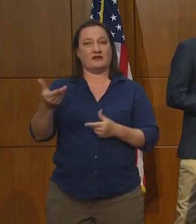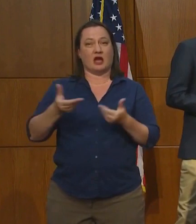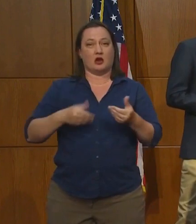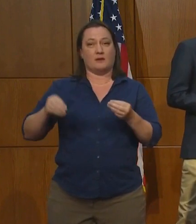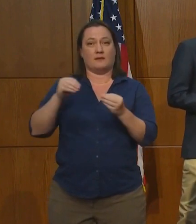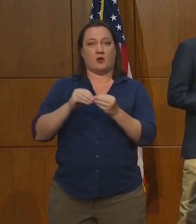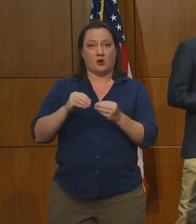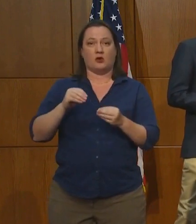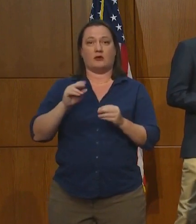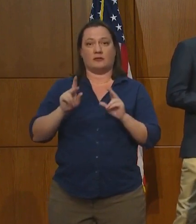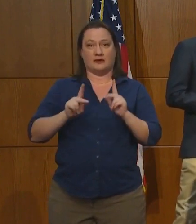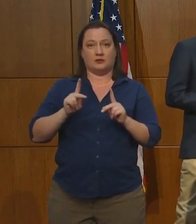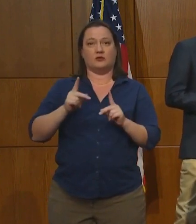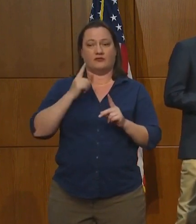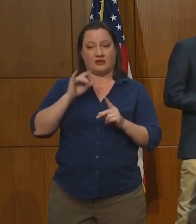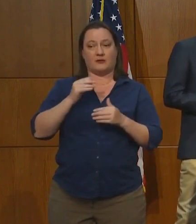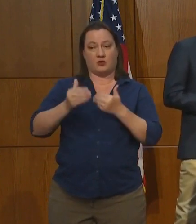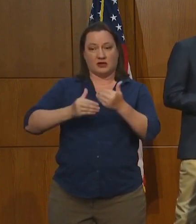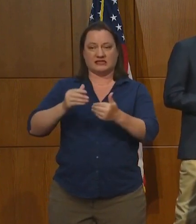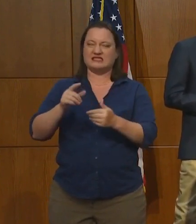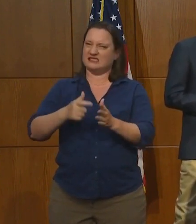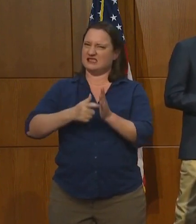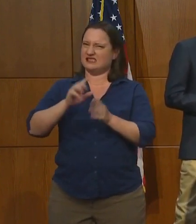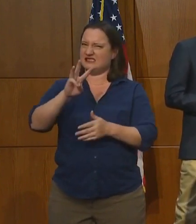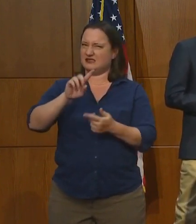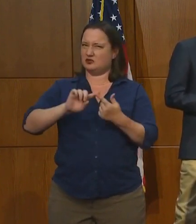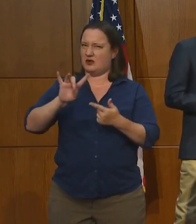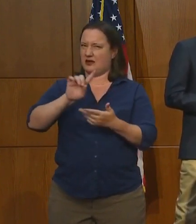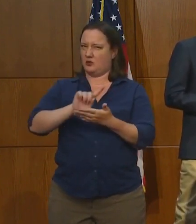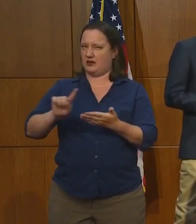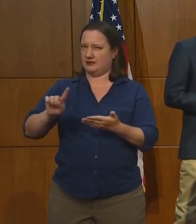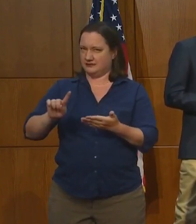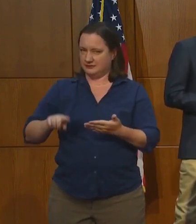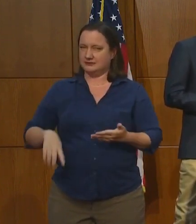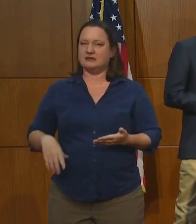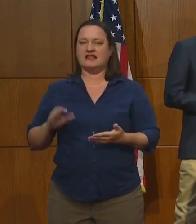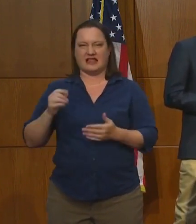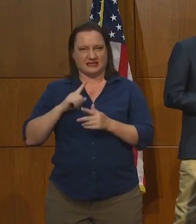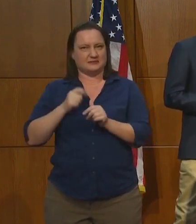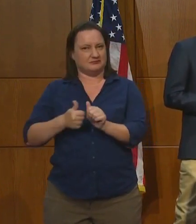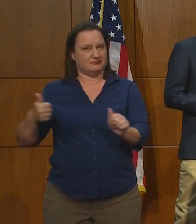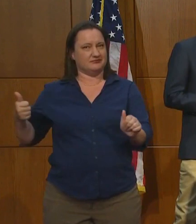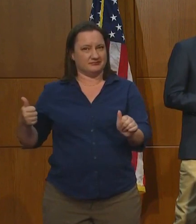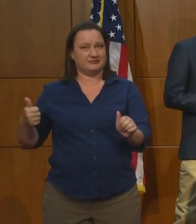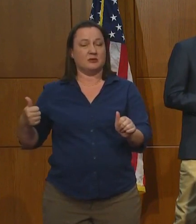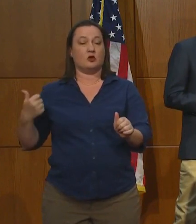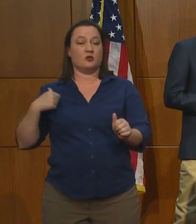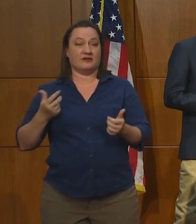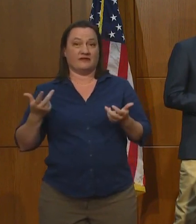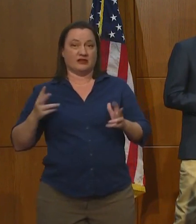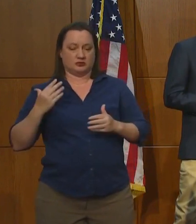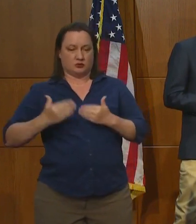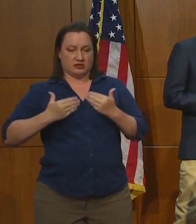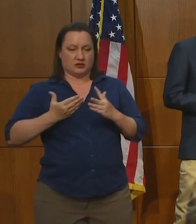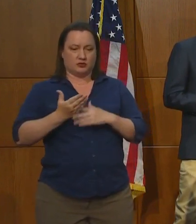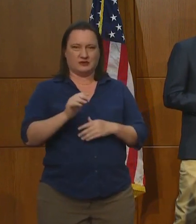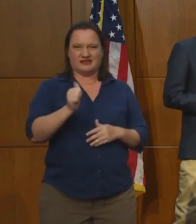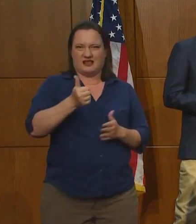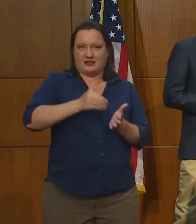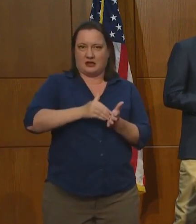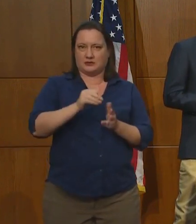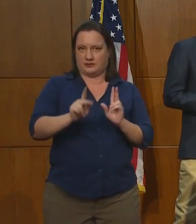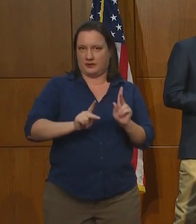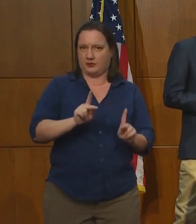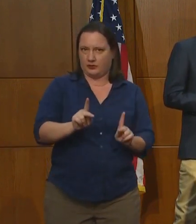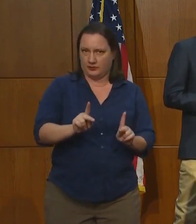It's around 6 to 8 weeks, and that is a backup. We've moved around 10,000 people out of the appeals process. We're looking through their data, seeing